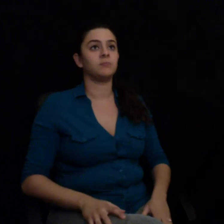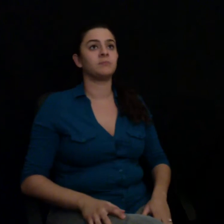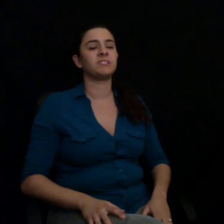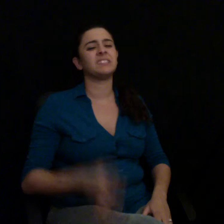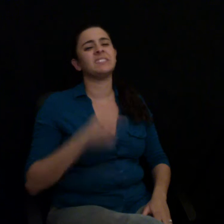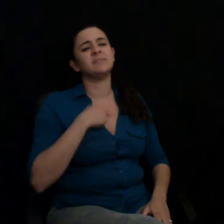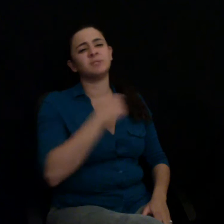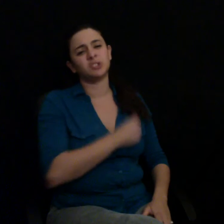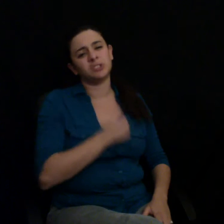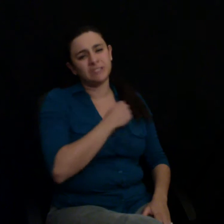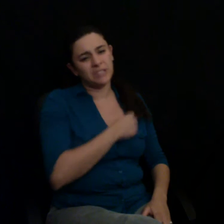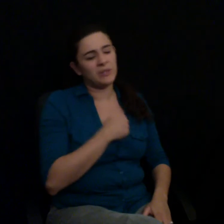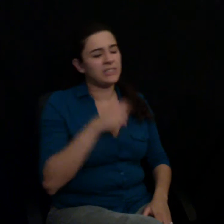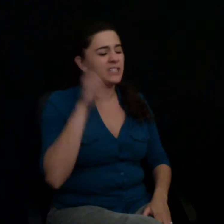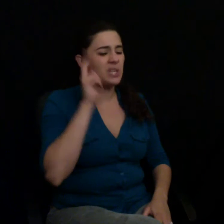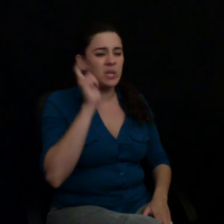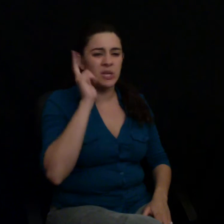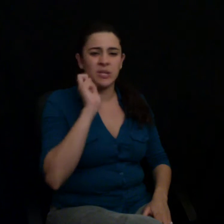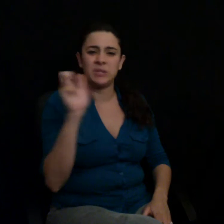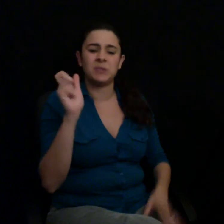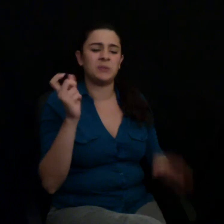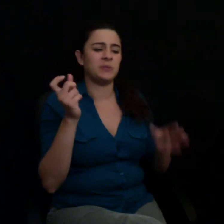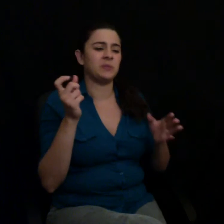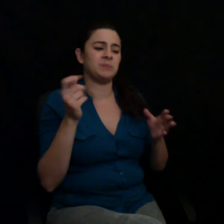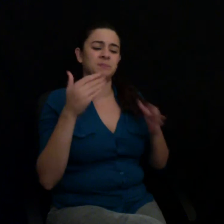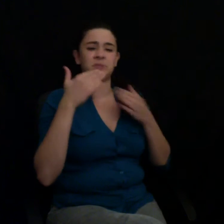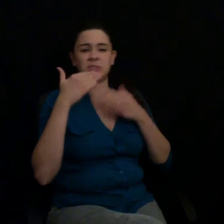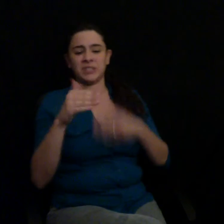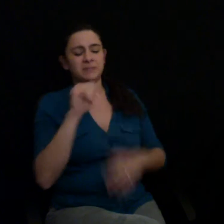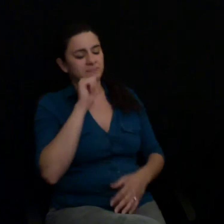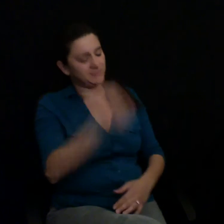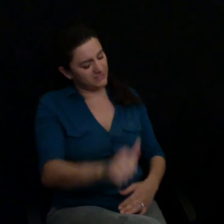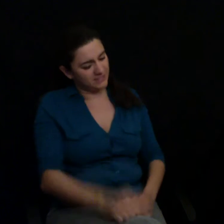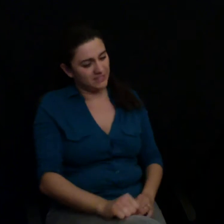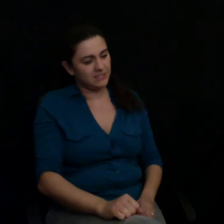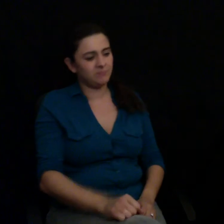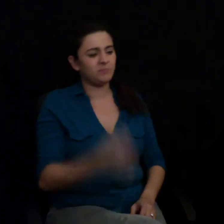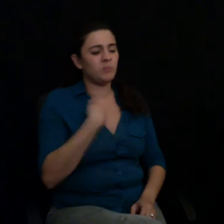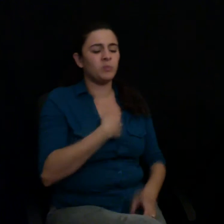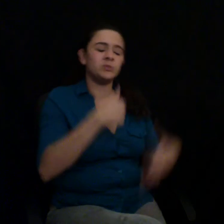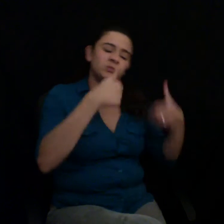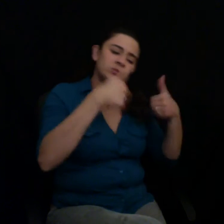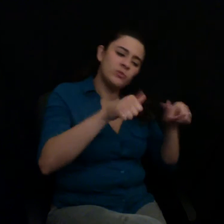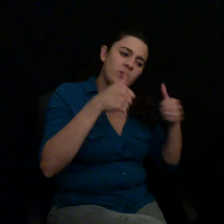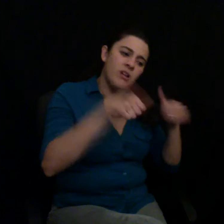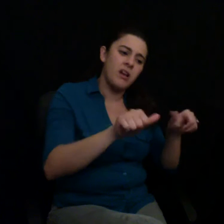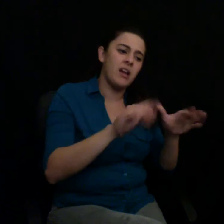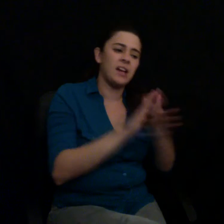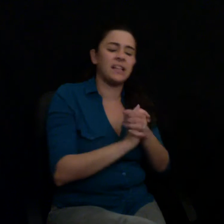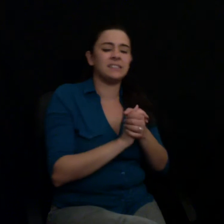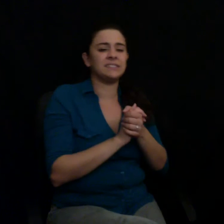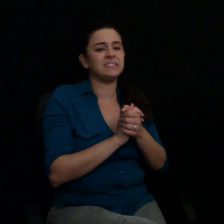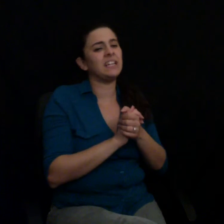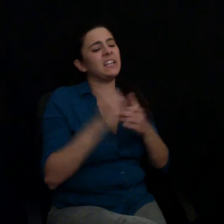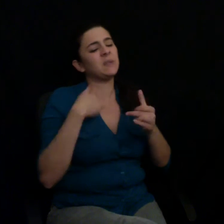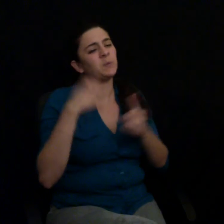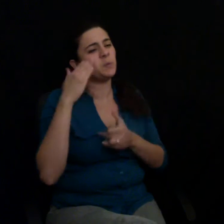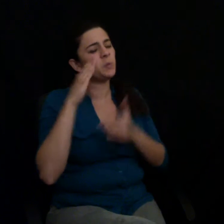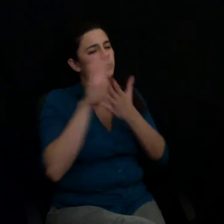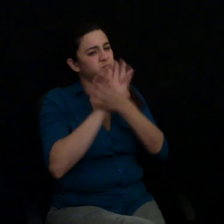what the circumstances are, trust me, we try really hard to get this right, and some of you always let us know if we don't. But the lengths that Huck went